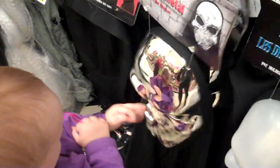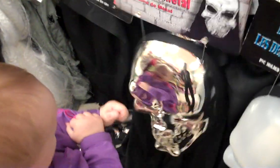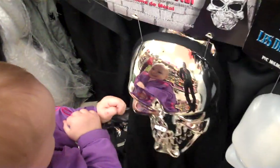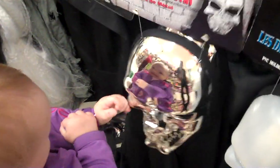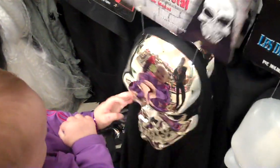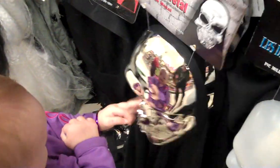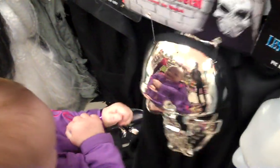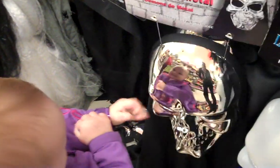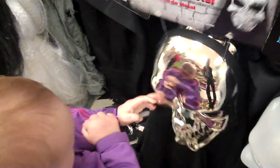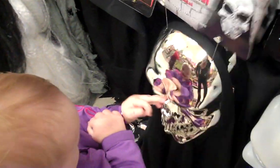Good job.